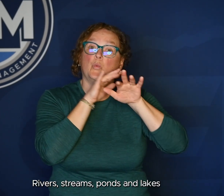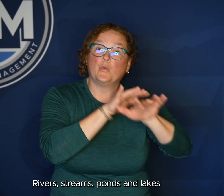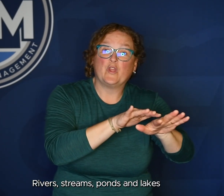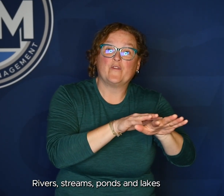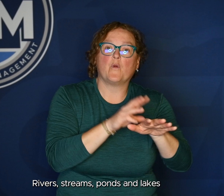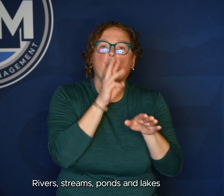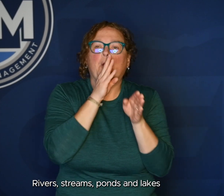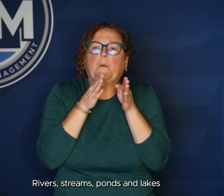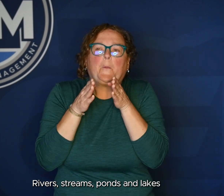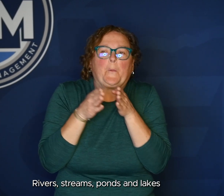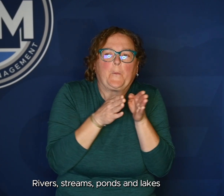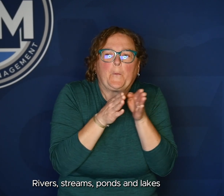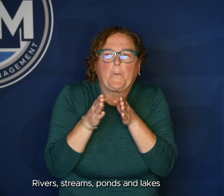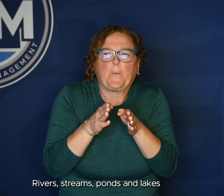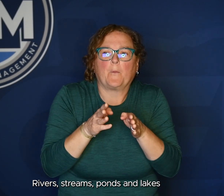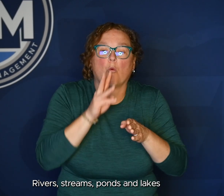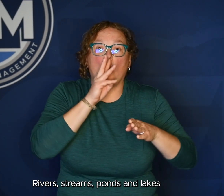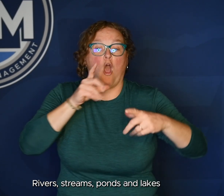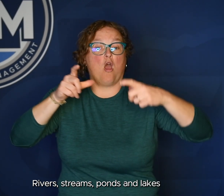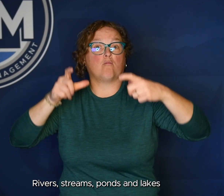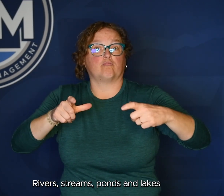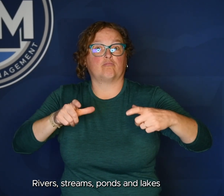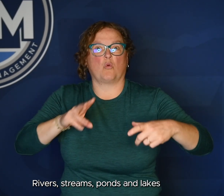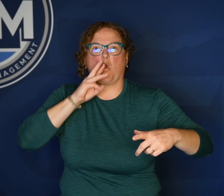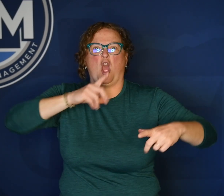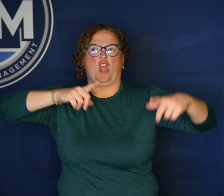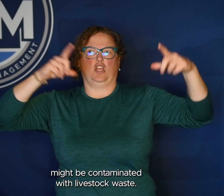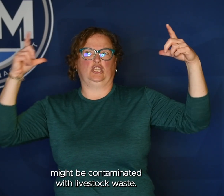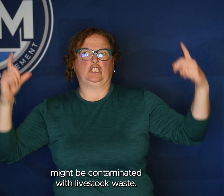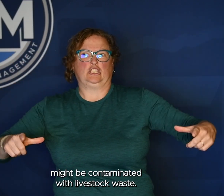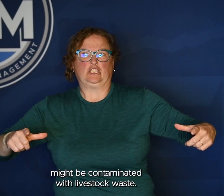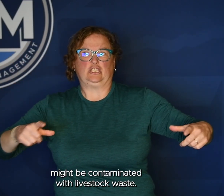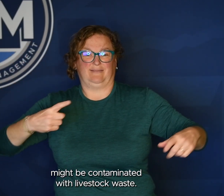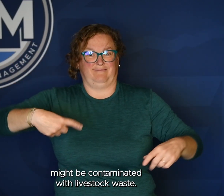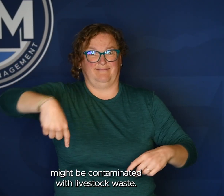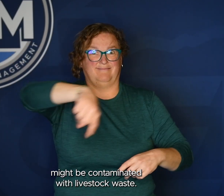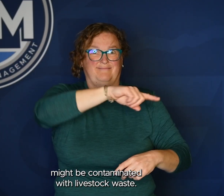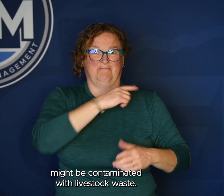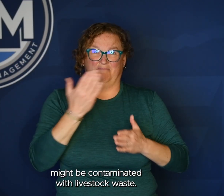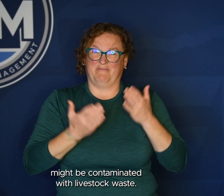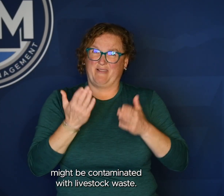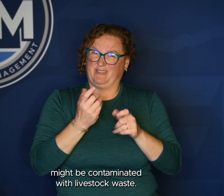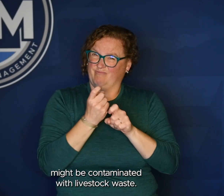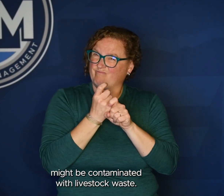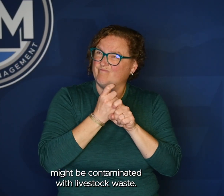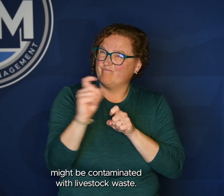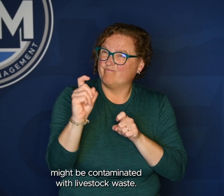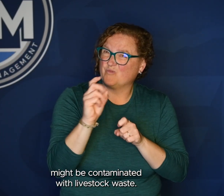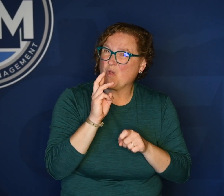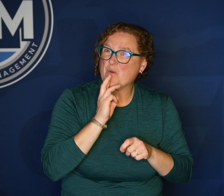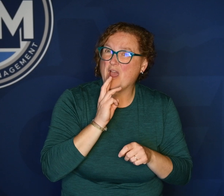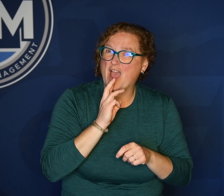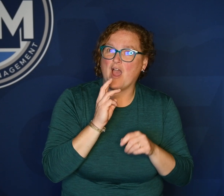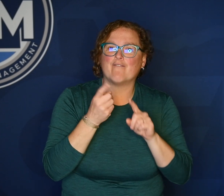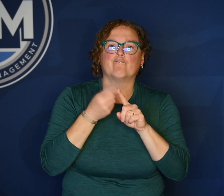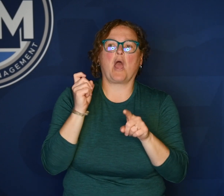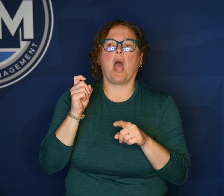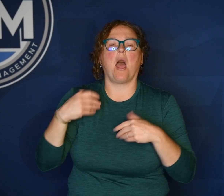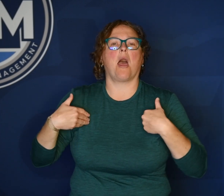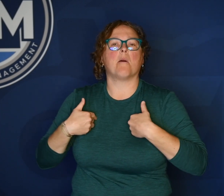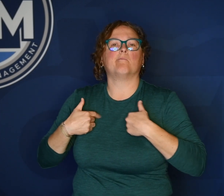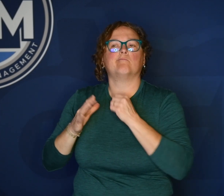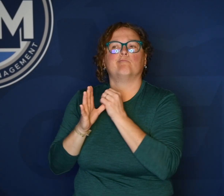Rivers, streams, ponds, and lakes might be contaminated with livestock waste,